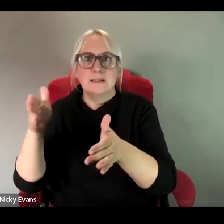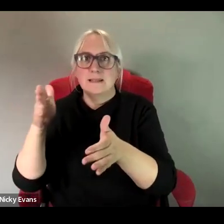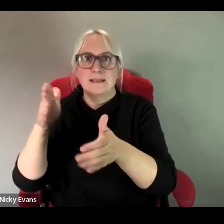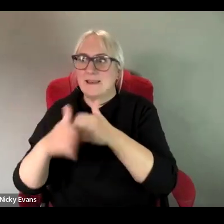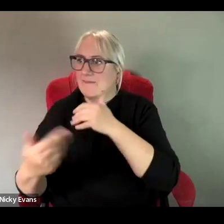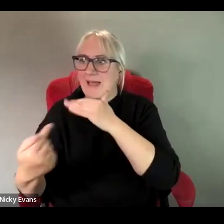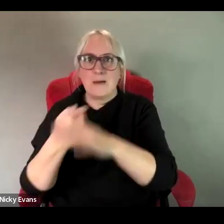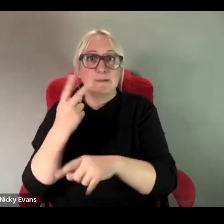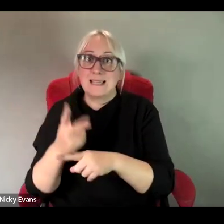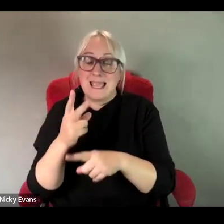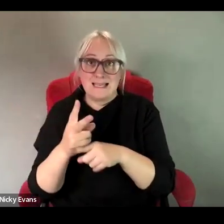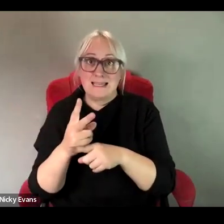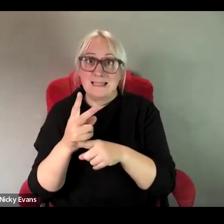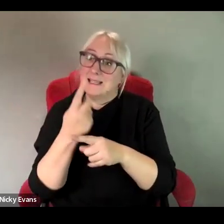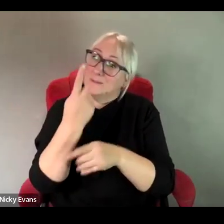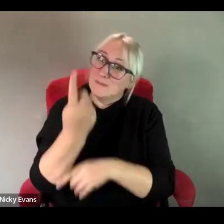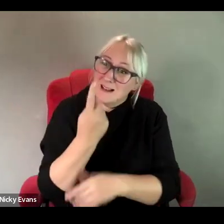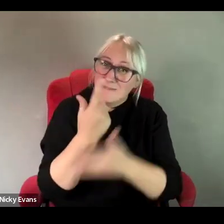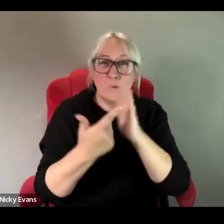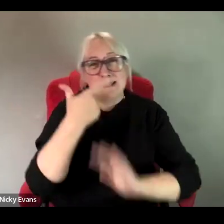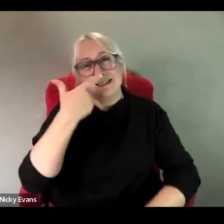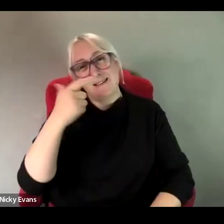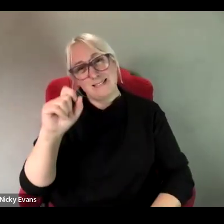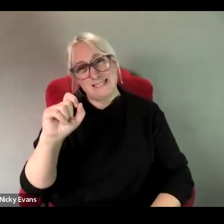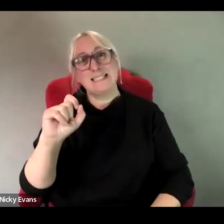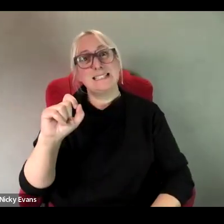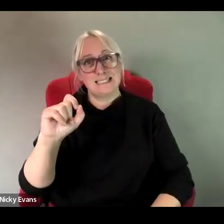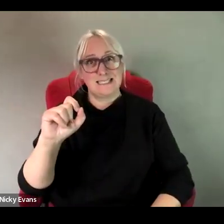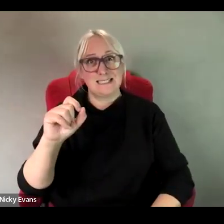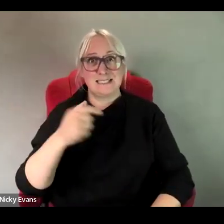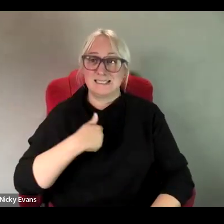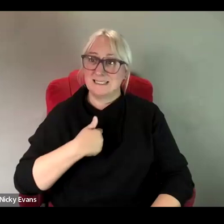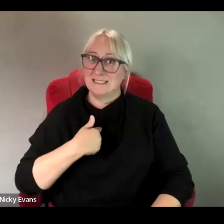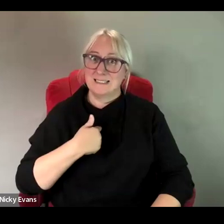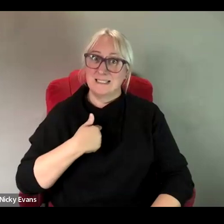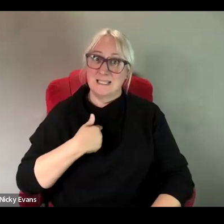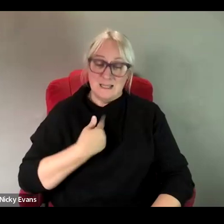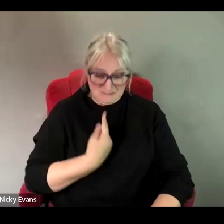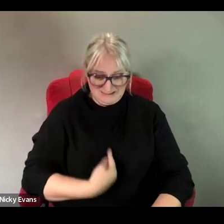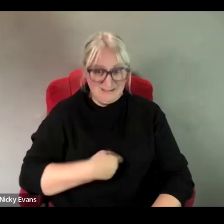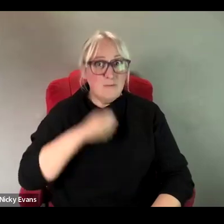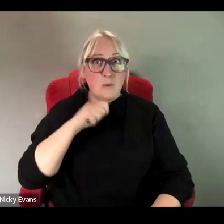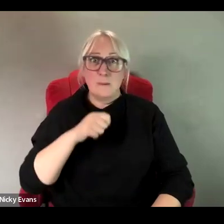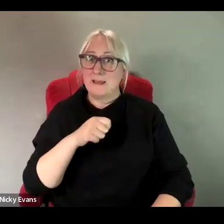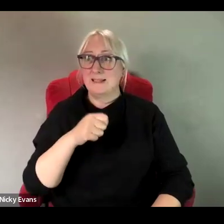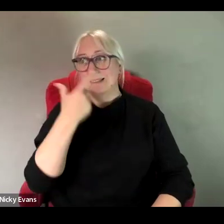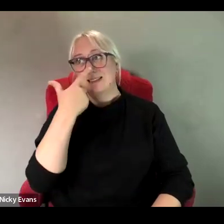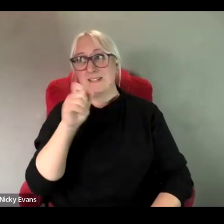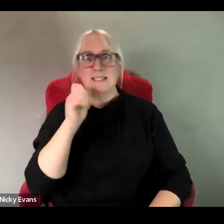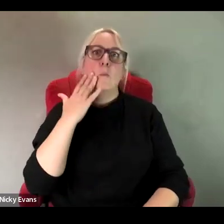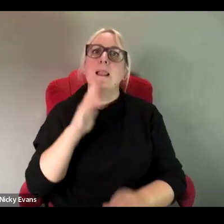old. He was 70 years old. That to me is 8 years away. I'll be 70. So